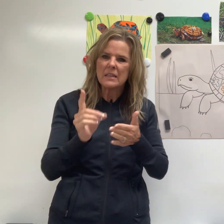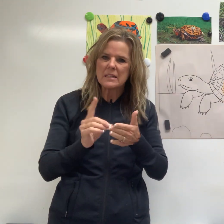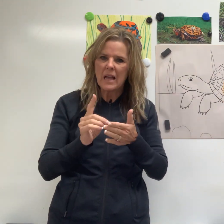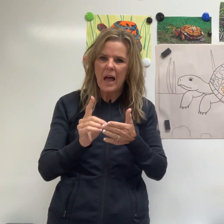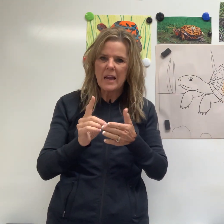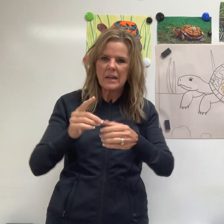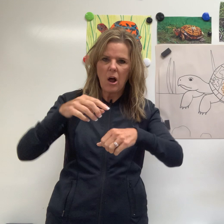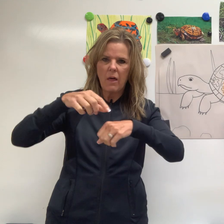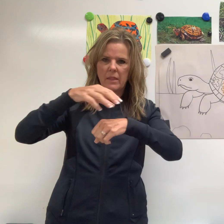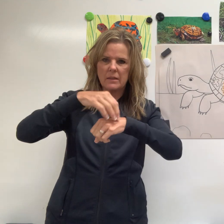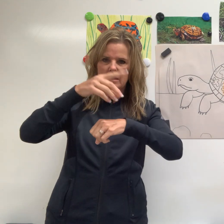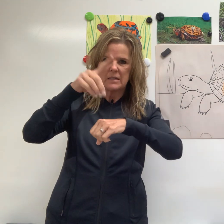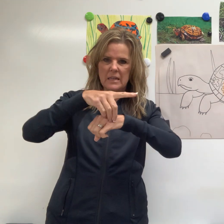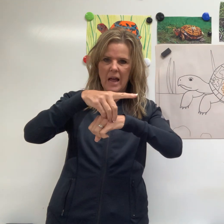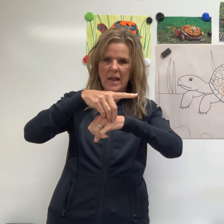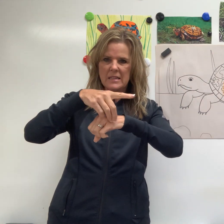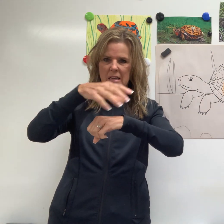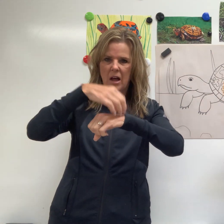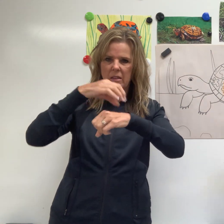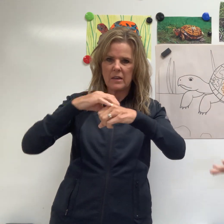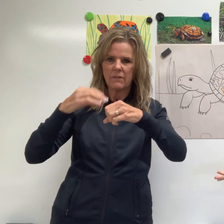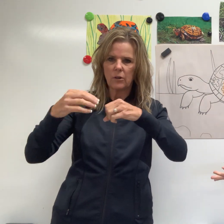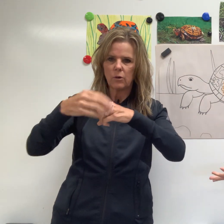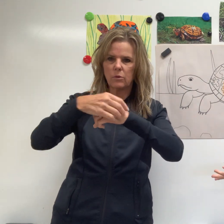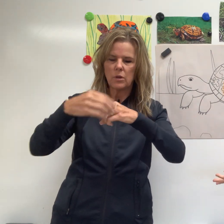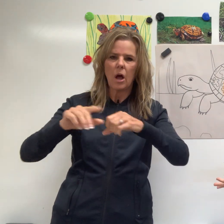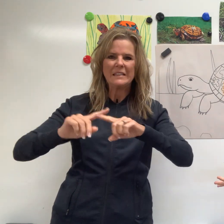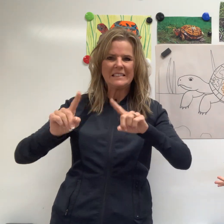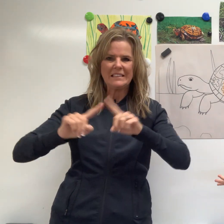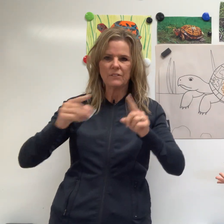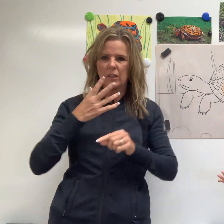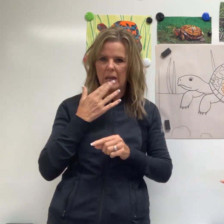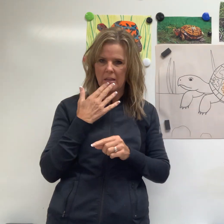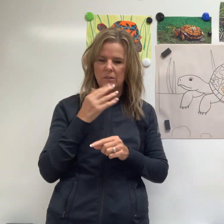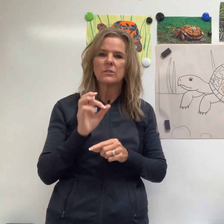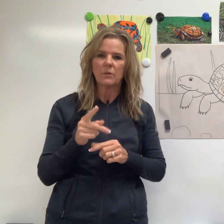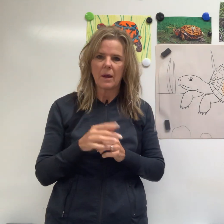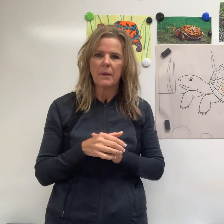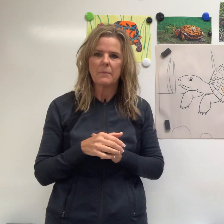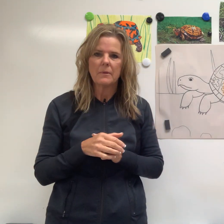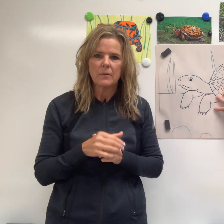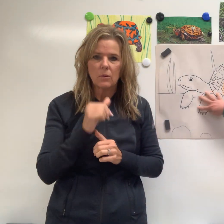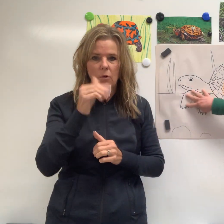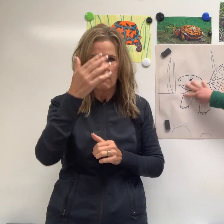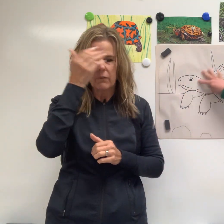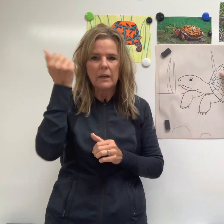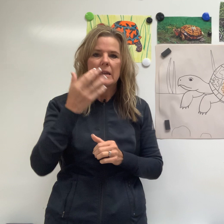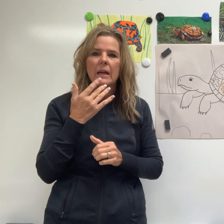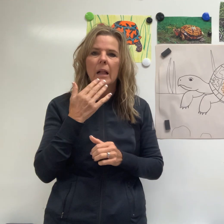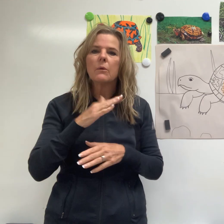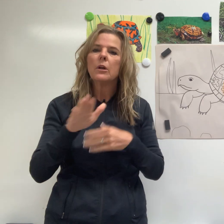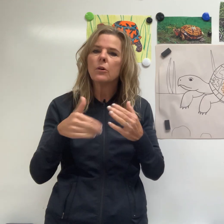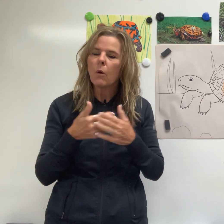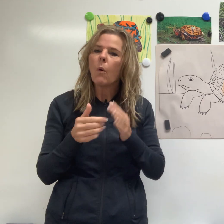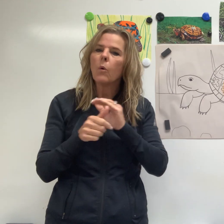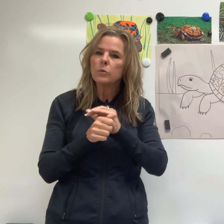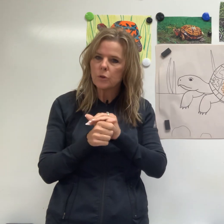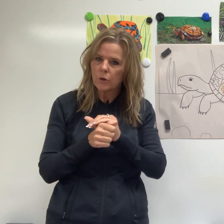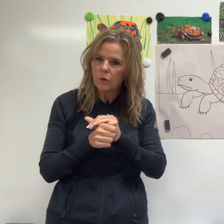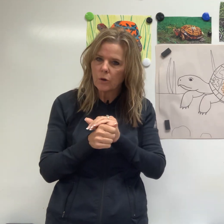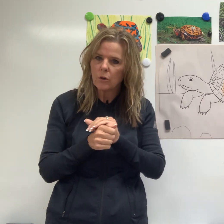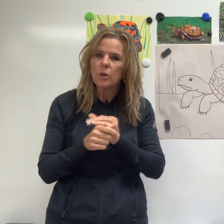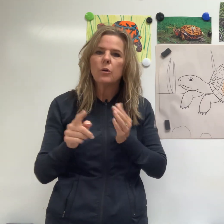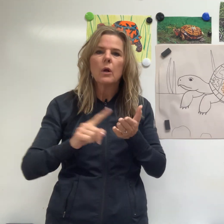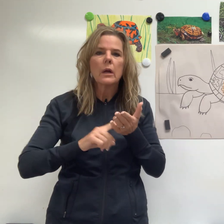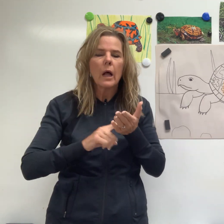scoots to really stand out, so I want those a different color, whatever color that is, okay? So don't forget to color in your whole turtle. You can